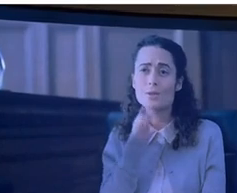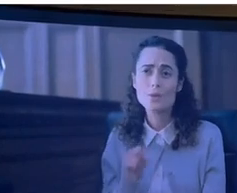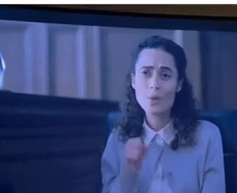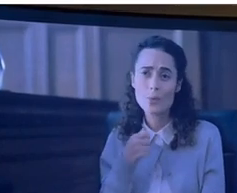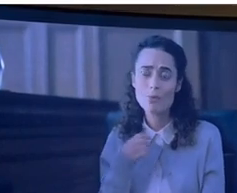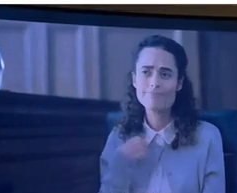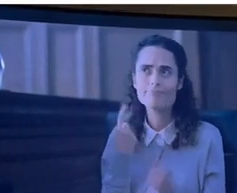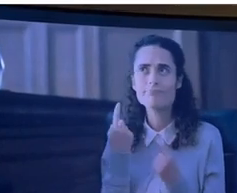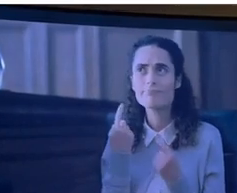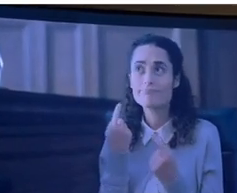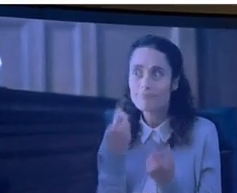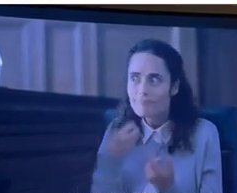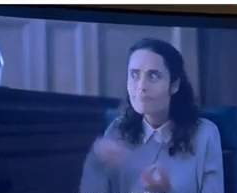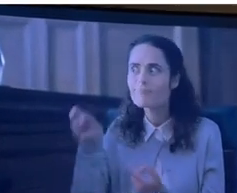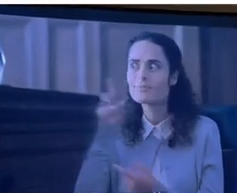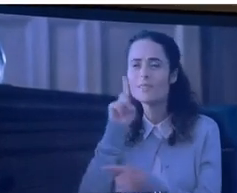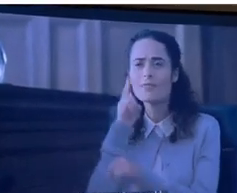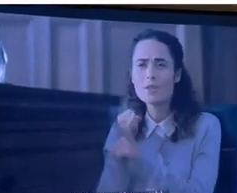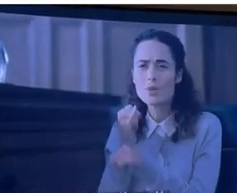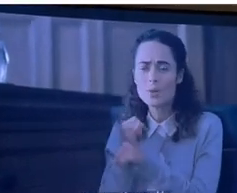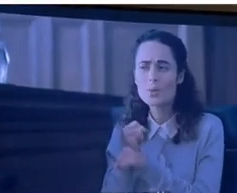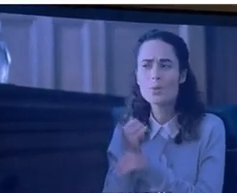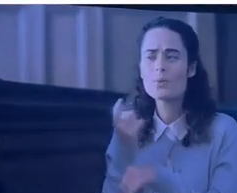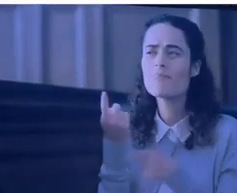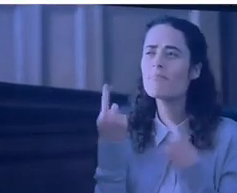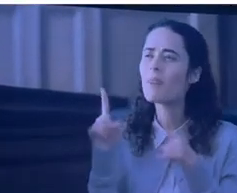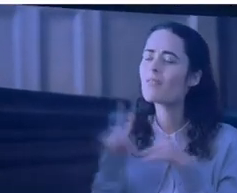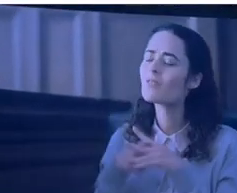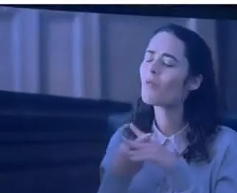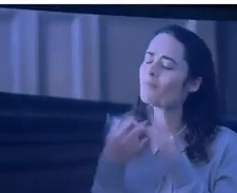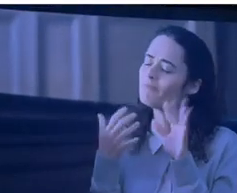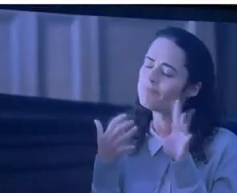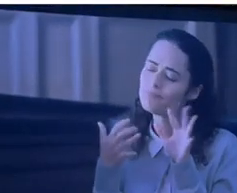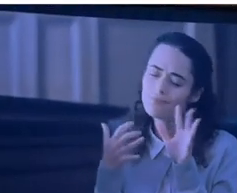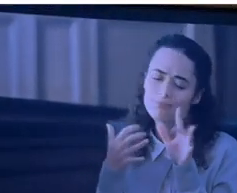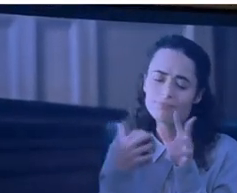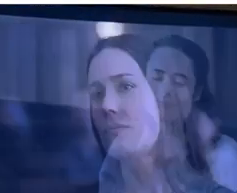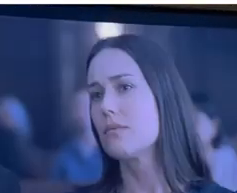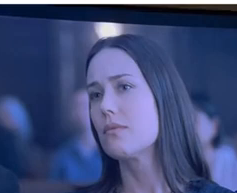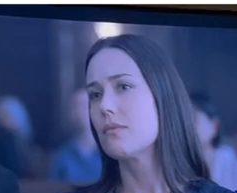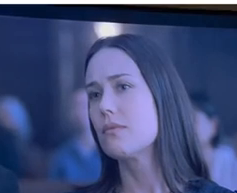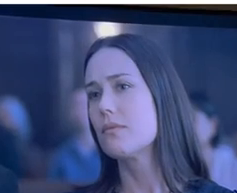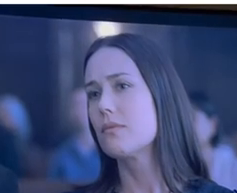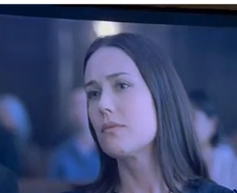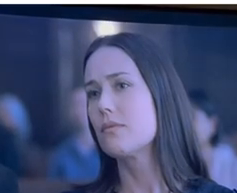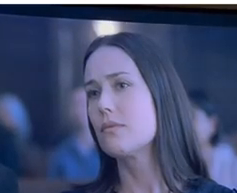When I was 10 years old, I went to a deaf school. And finally, I was able to catch